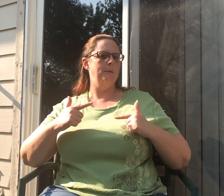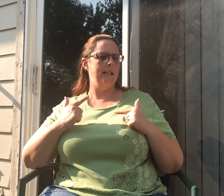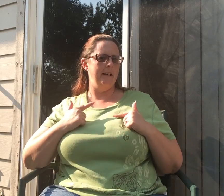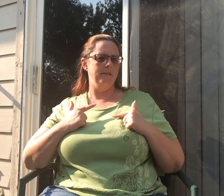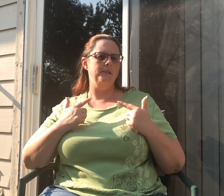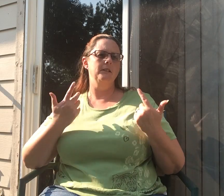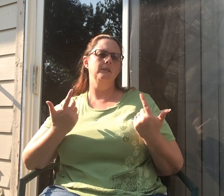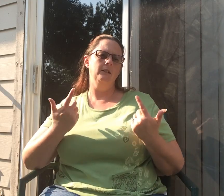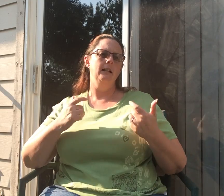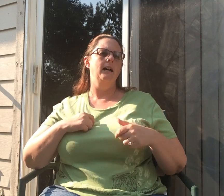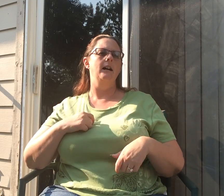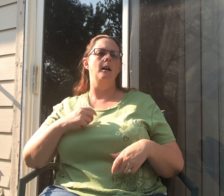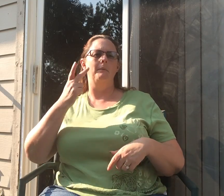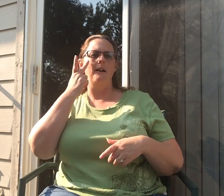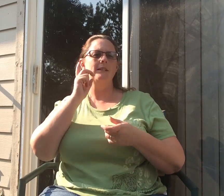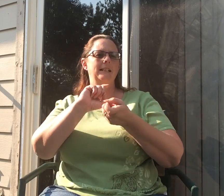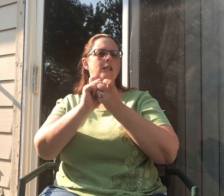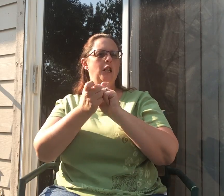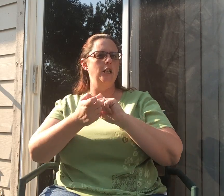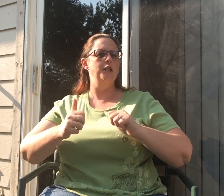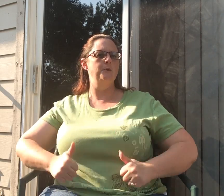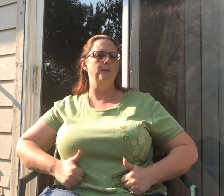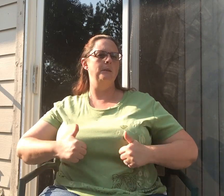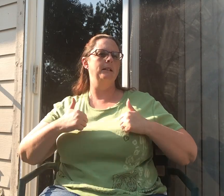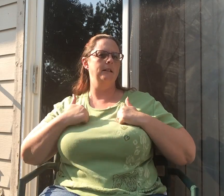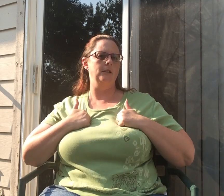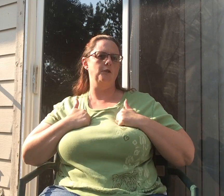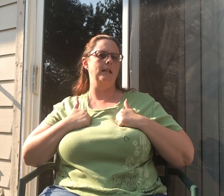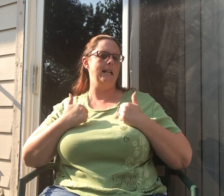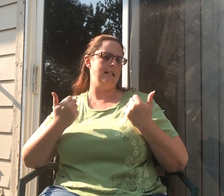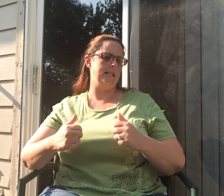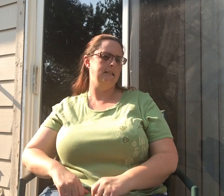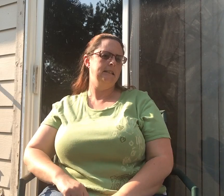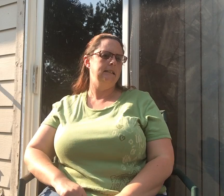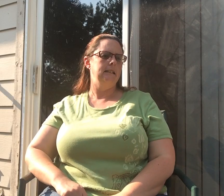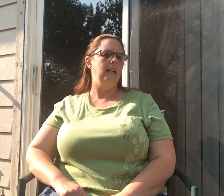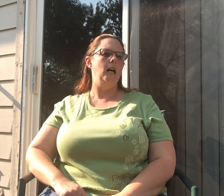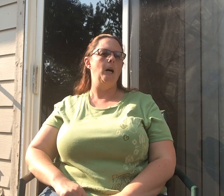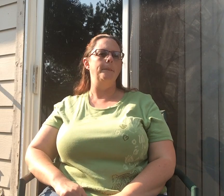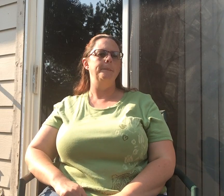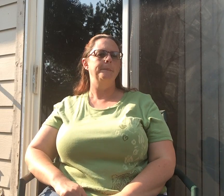the L's. I've seen it changing to the straight A's.